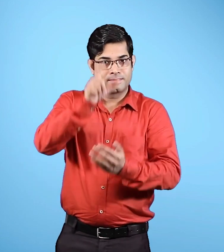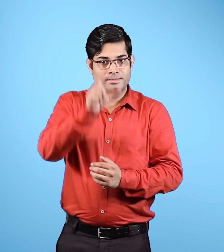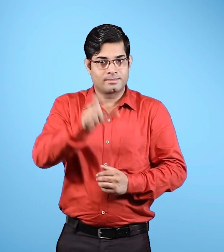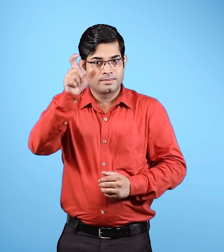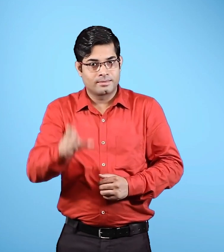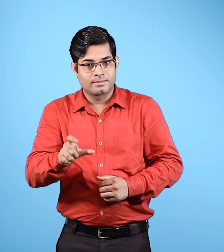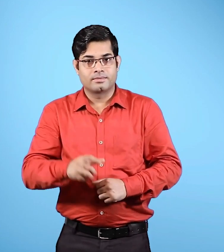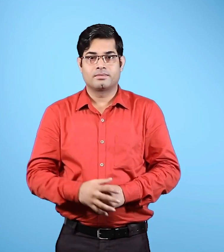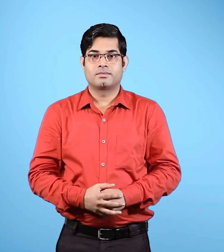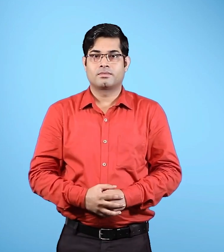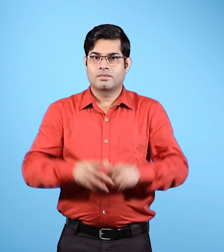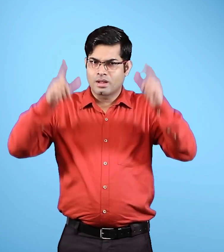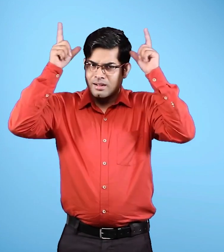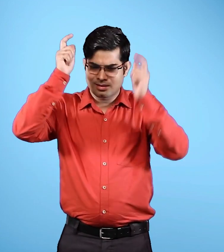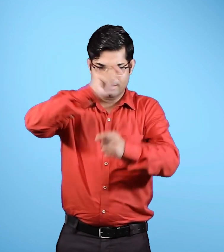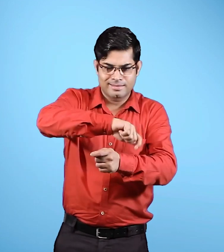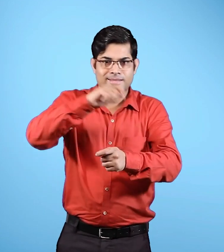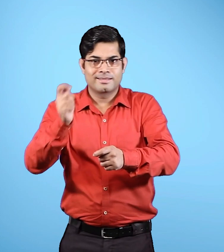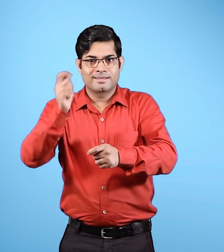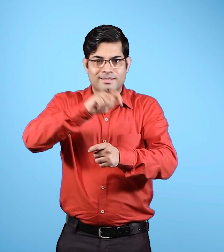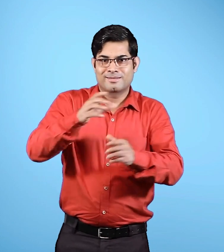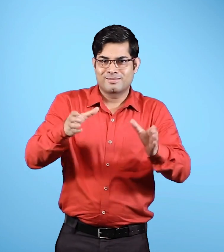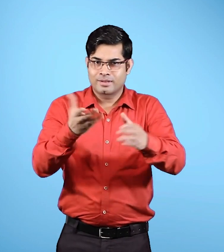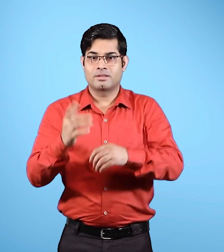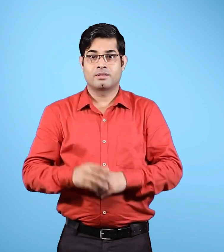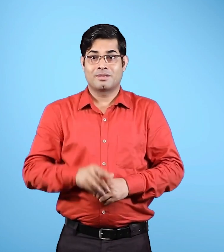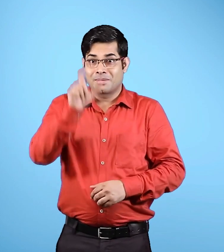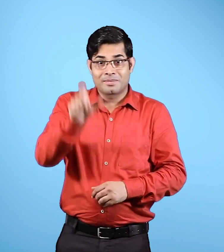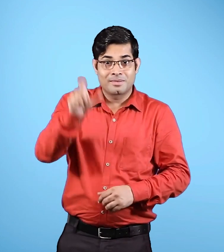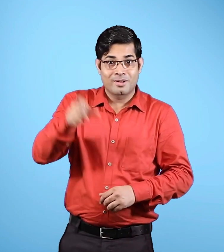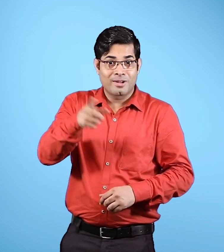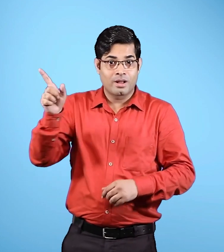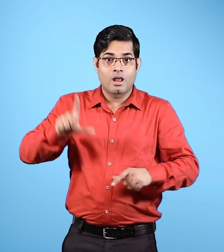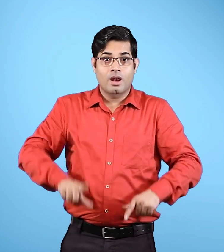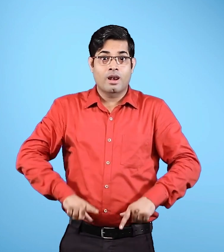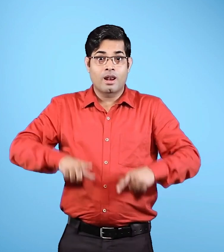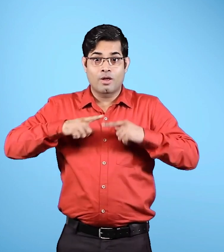farmers, or herders did not keep records of what they did.